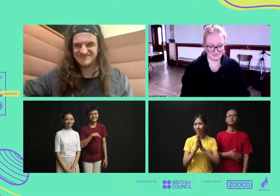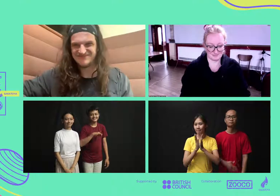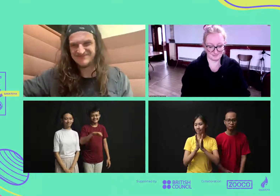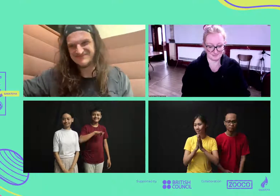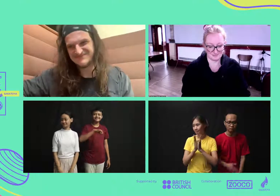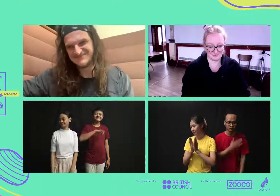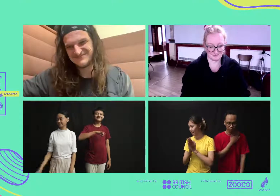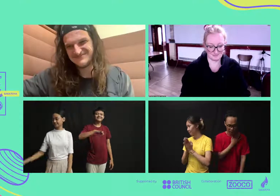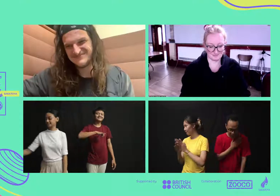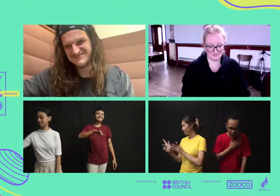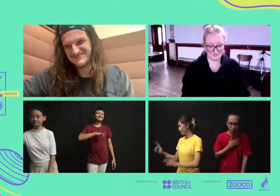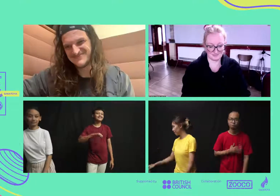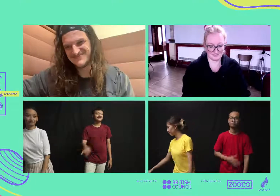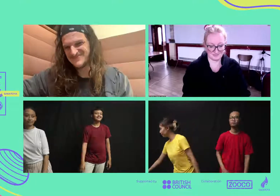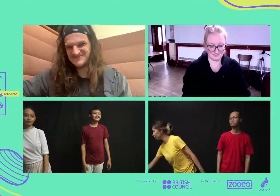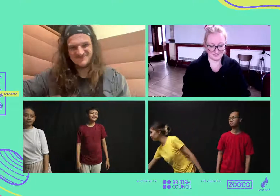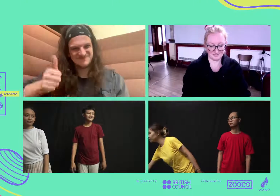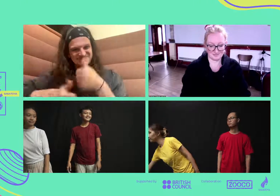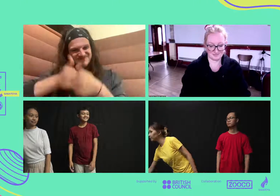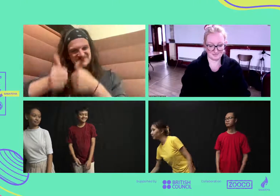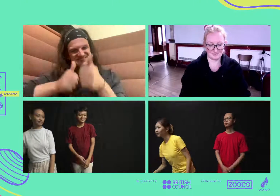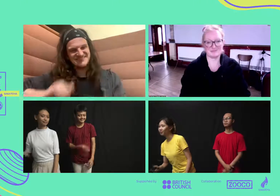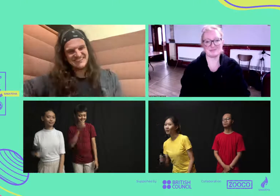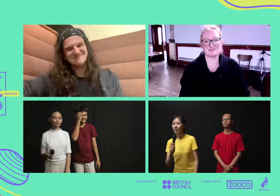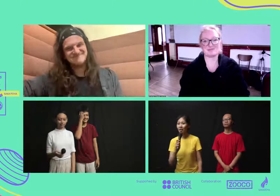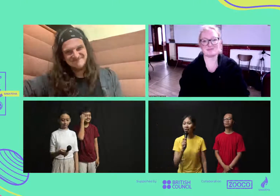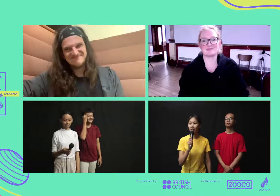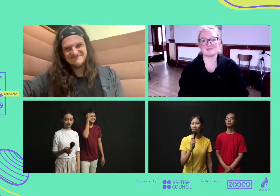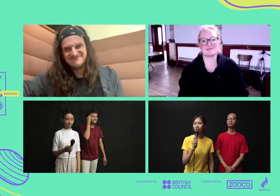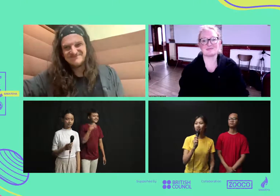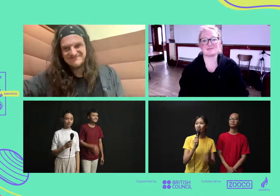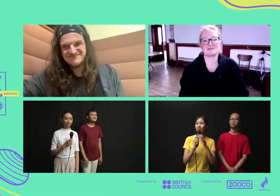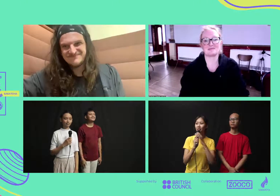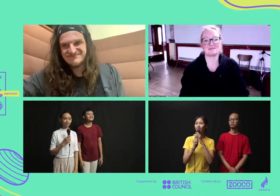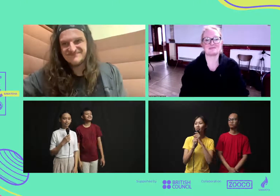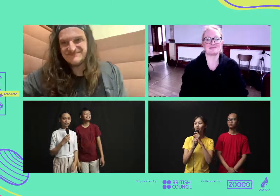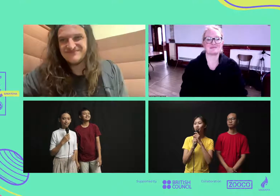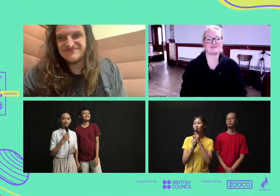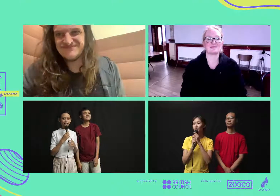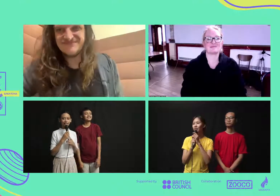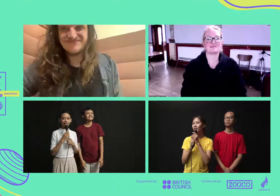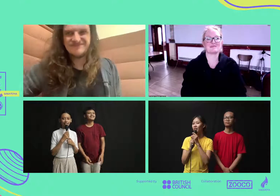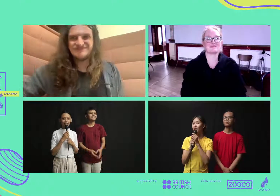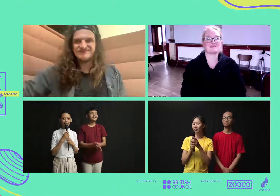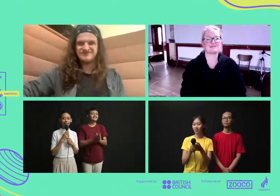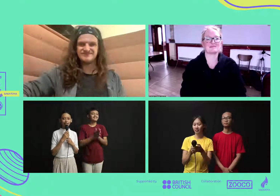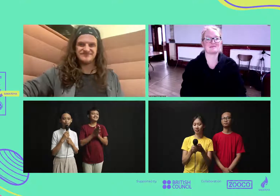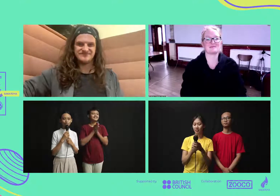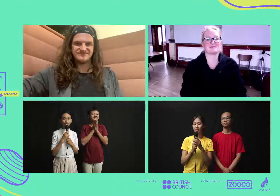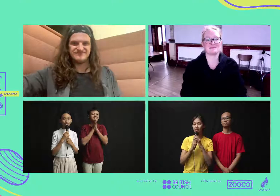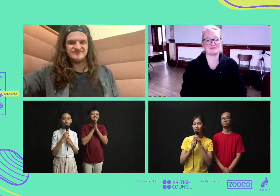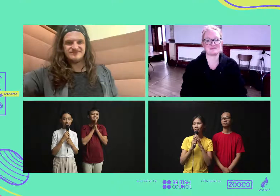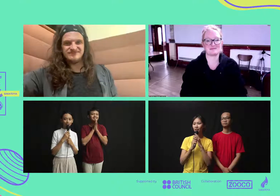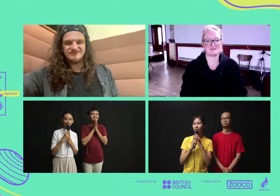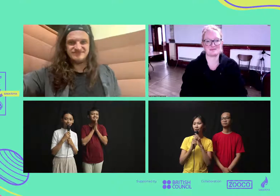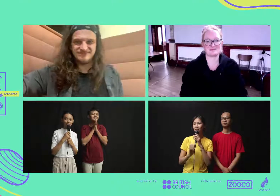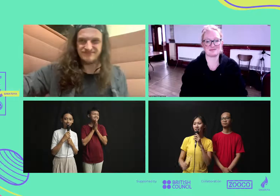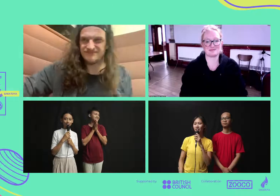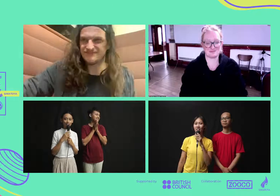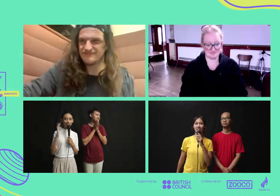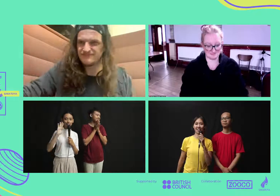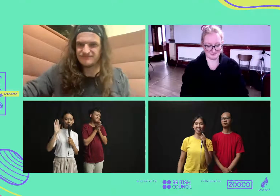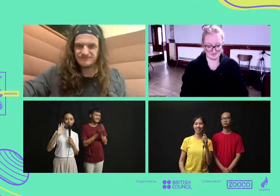Thank you, everybody. Goodbye. Amazing. Thank you, Duffy. Thank you, Debbie. Thank you so much, Thank you very